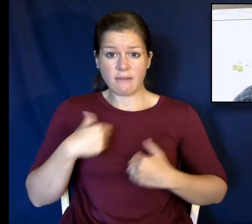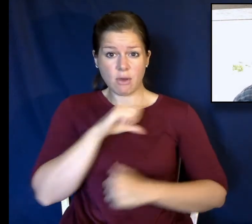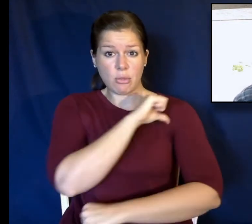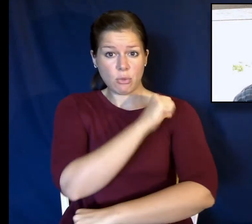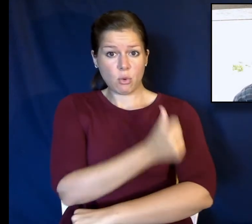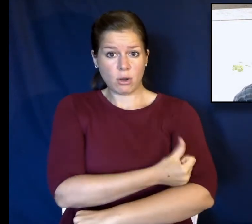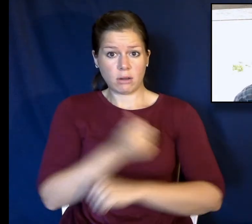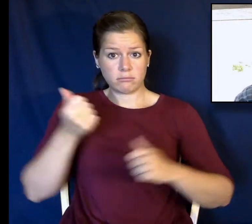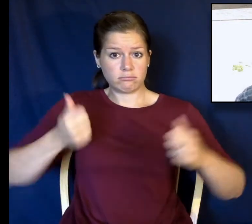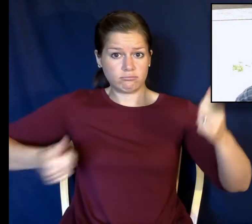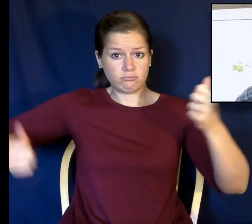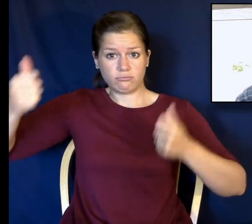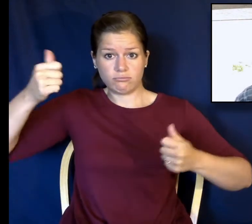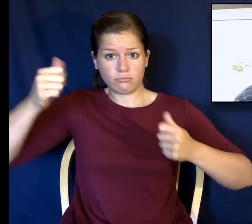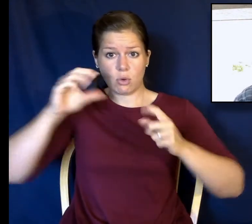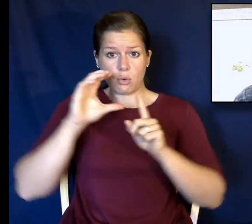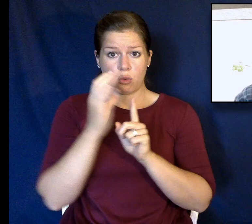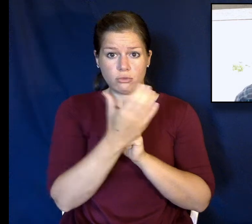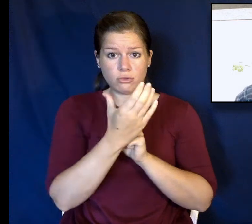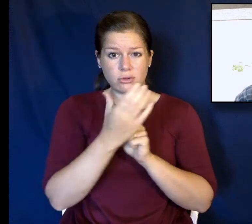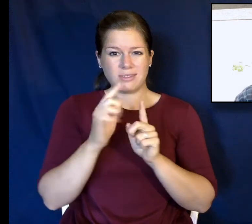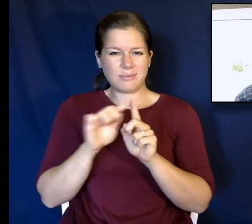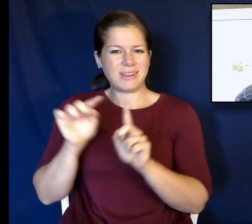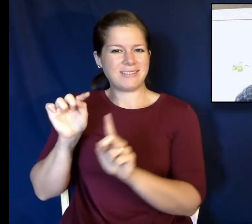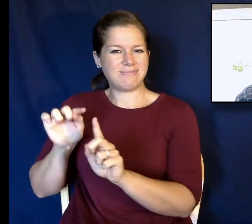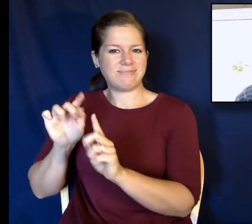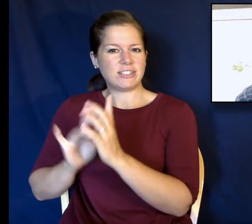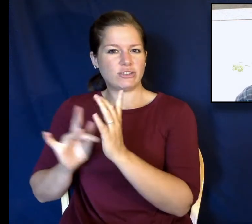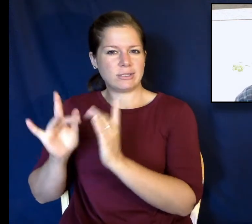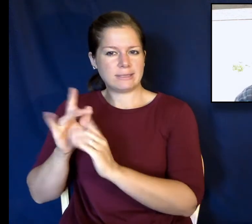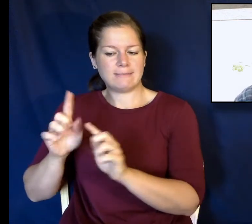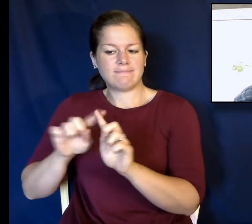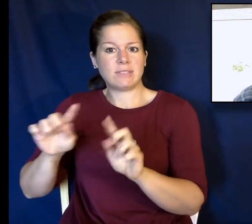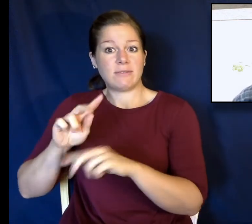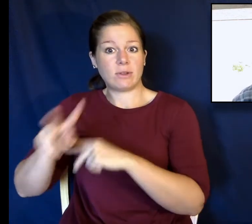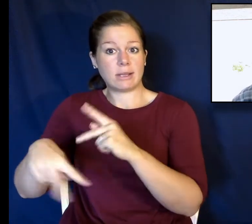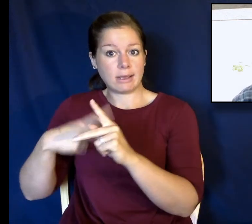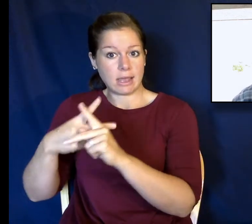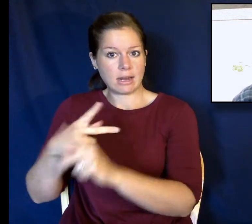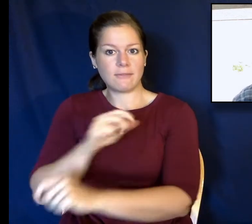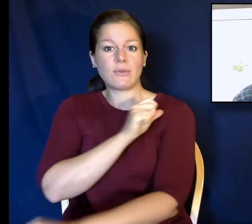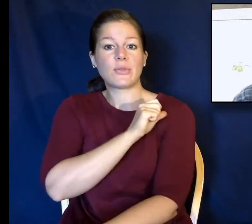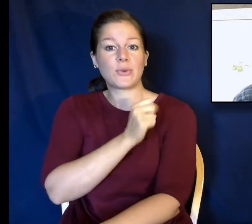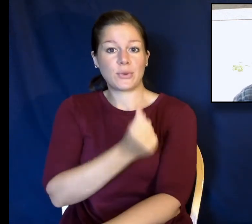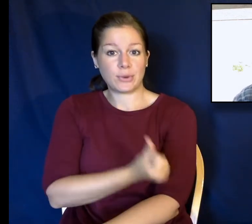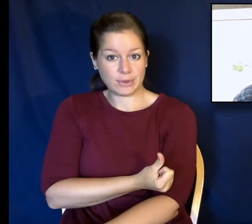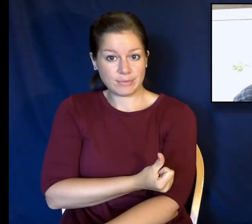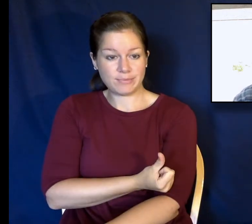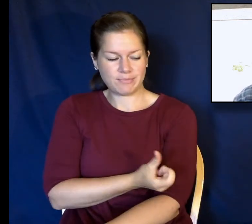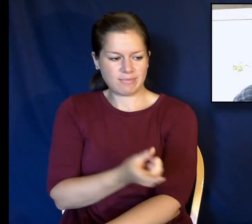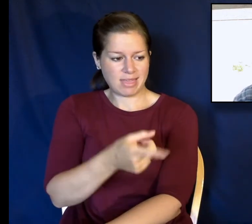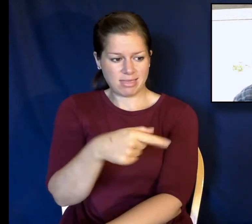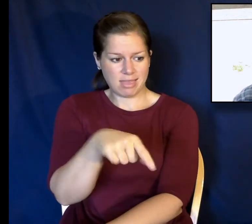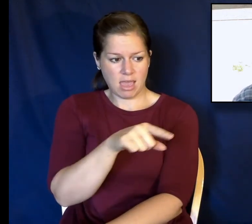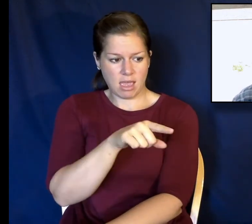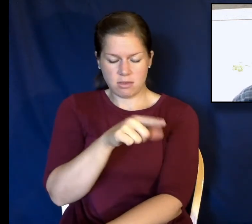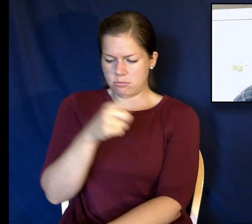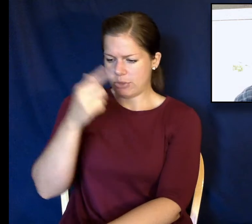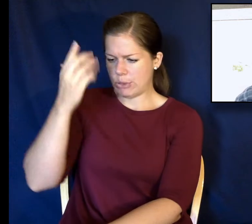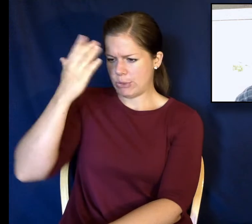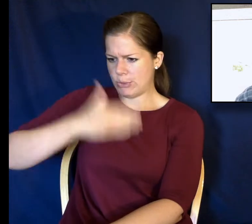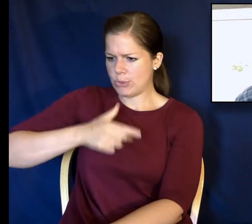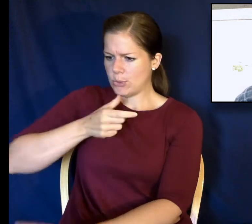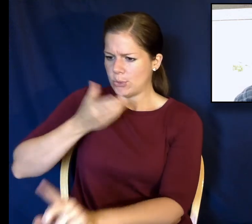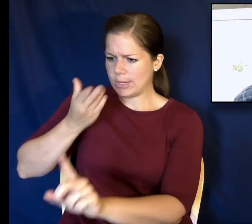about yesterday, they just didn't recognize Jesus for who he was. They didn't recognize that he was there